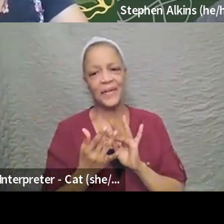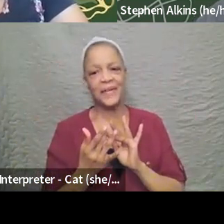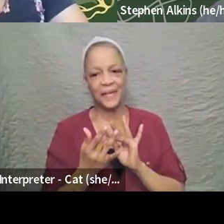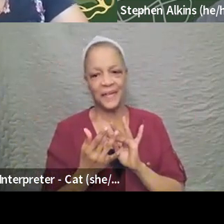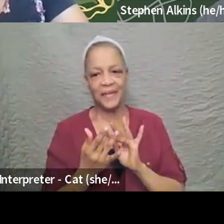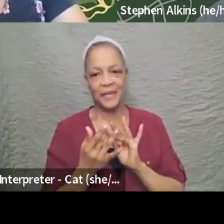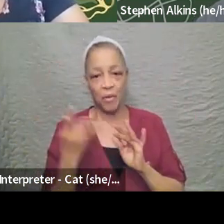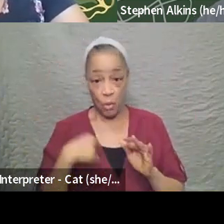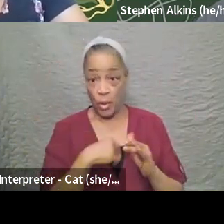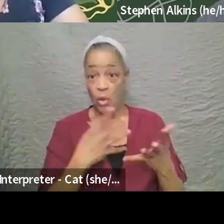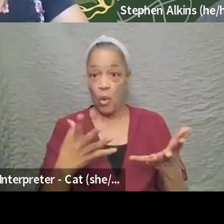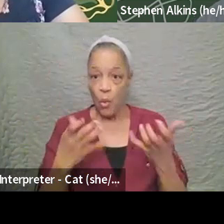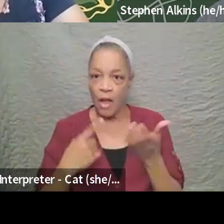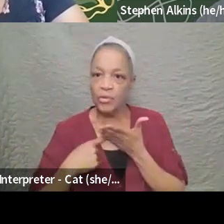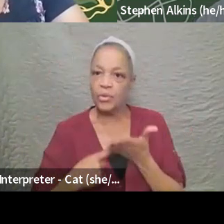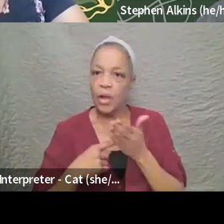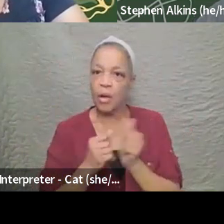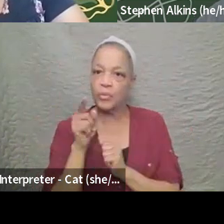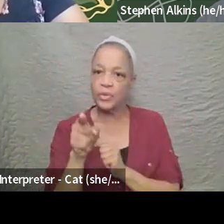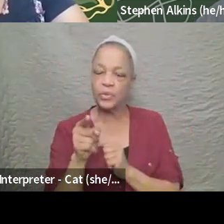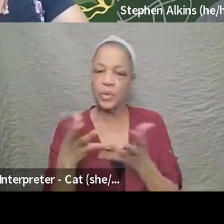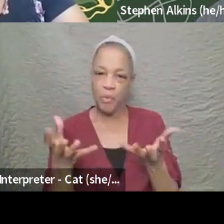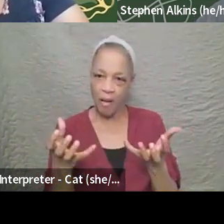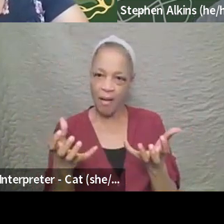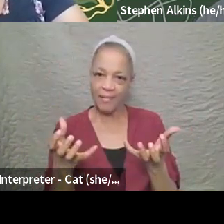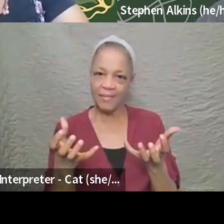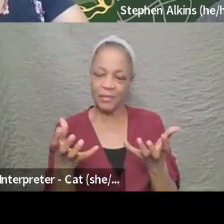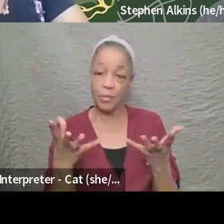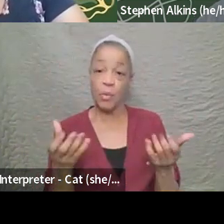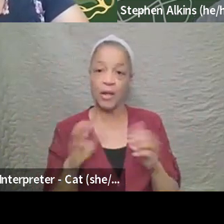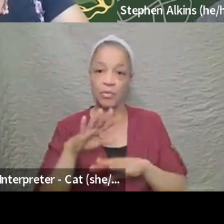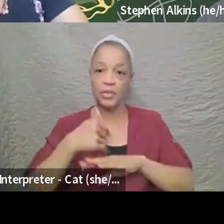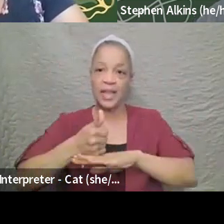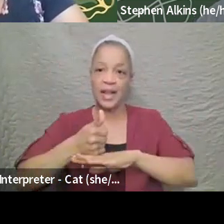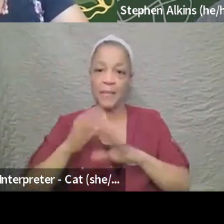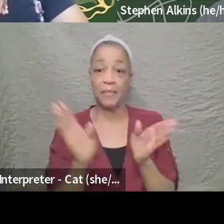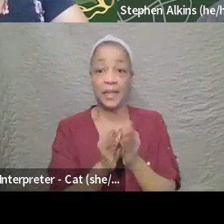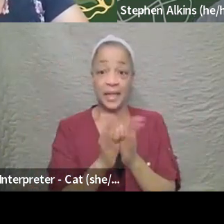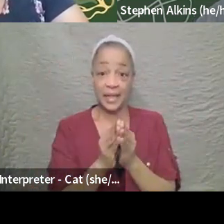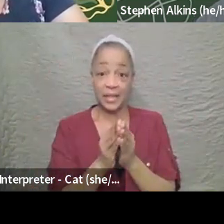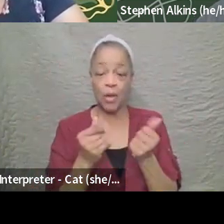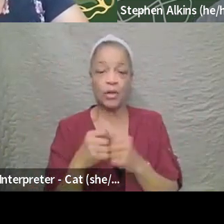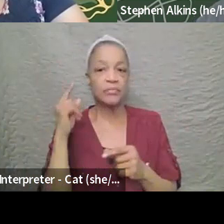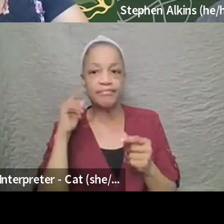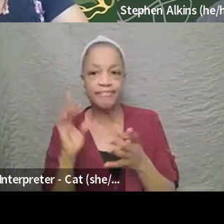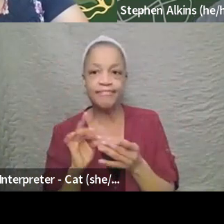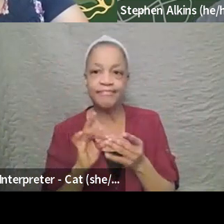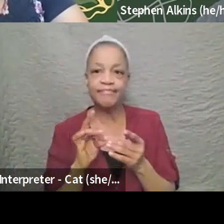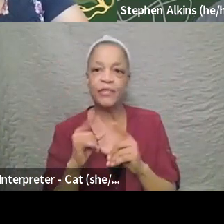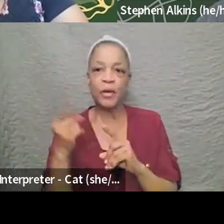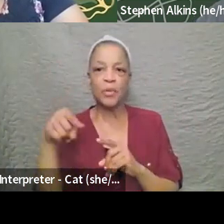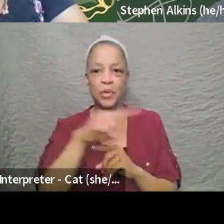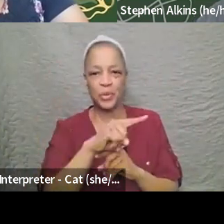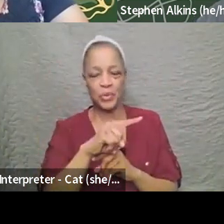because we want to talk to you. And we want to set up meetings with you and hear from you truly.